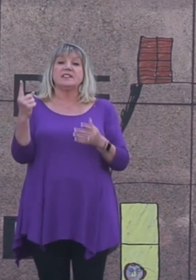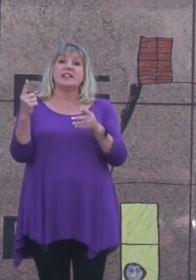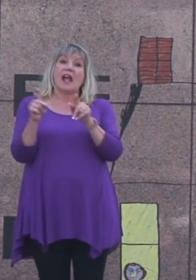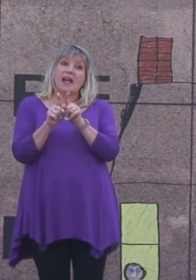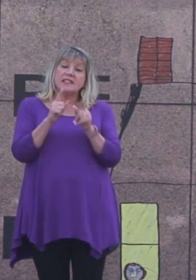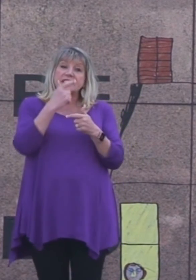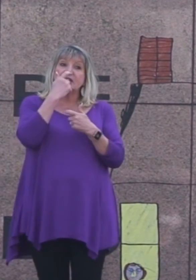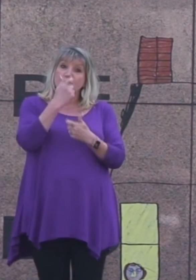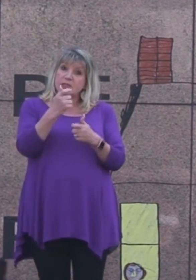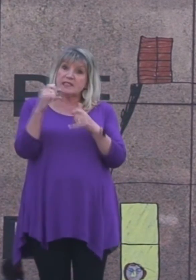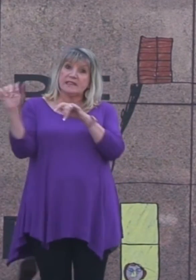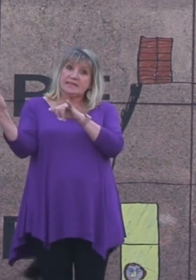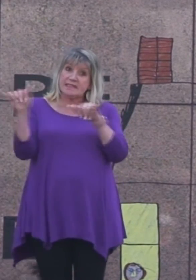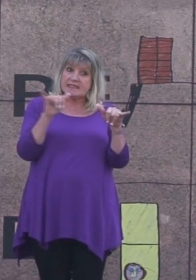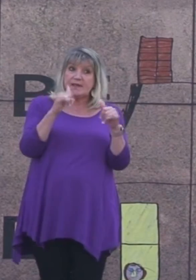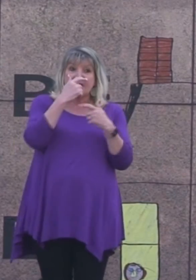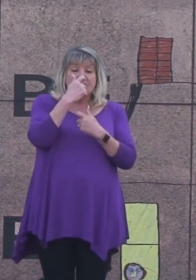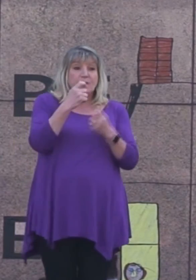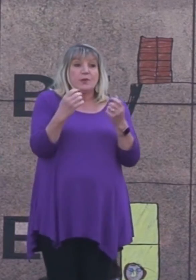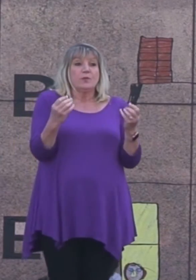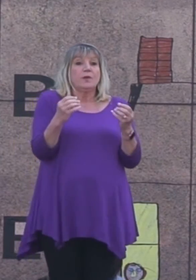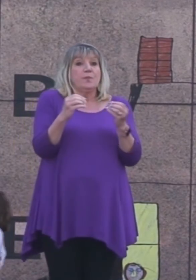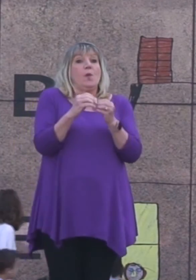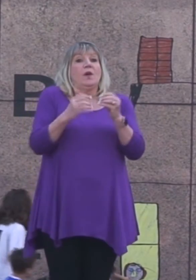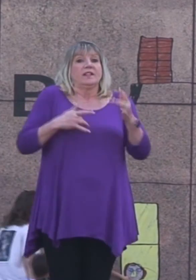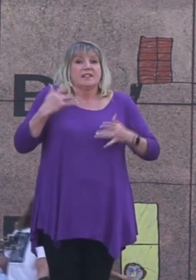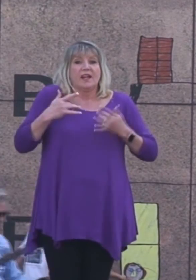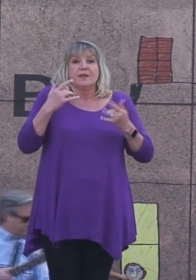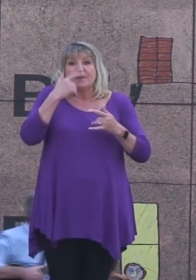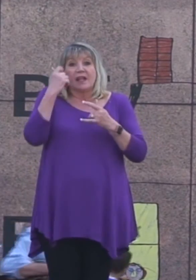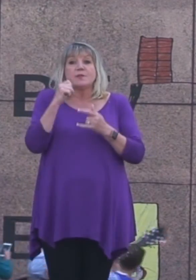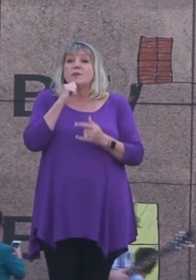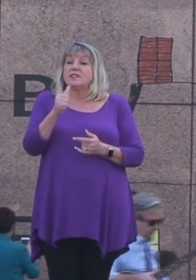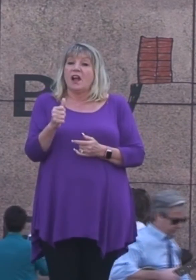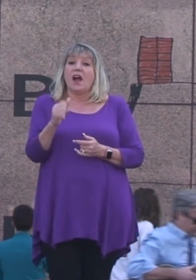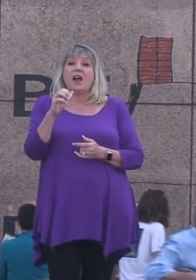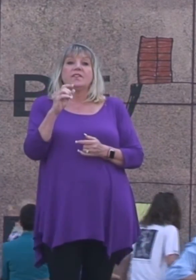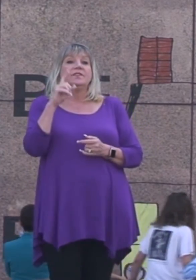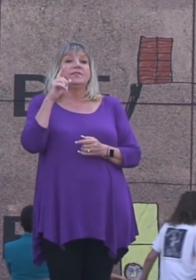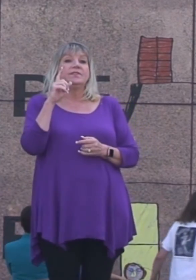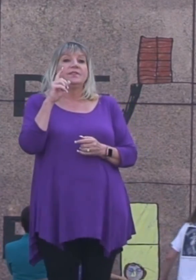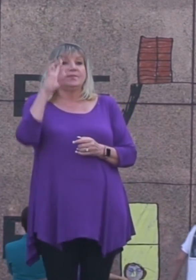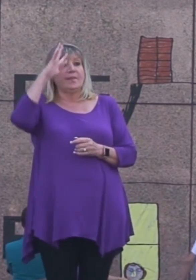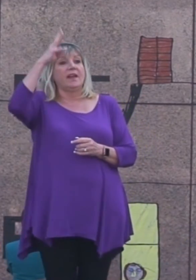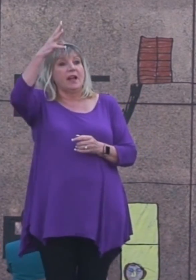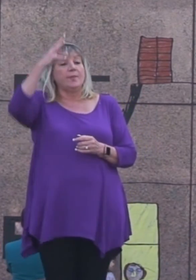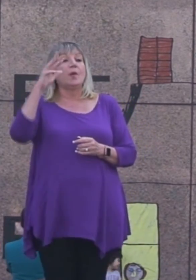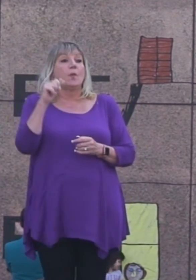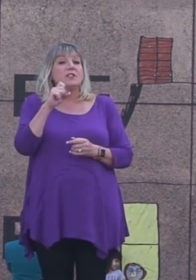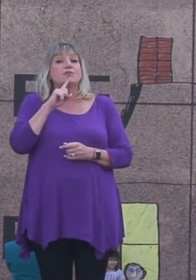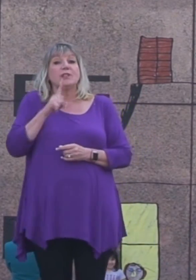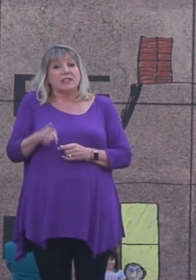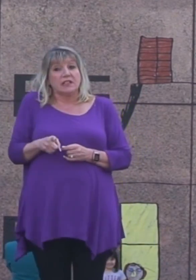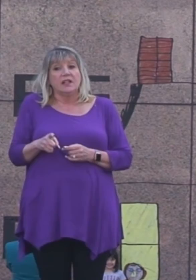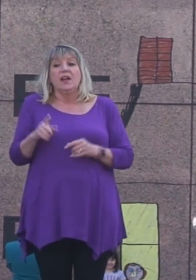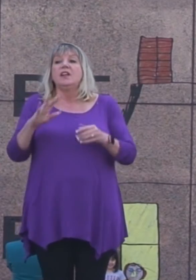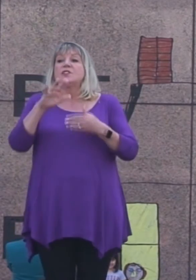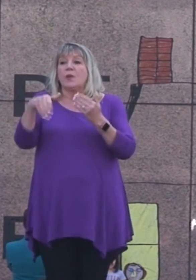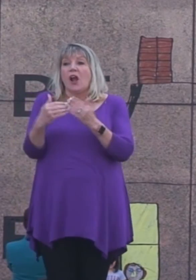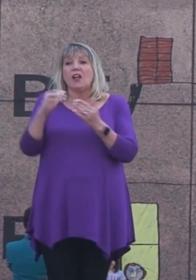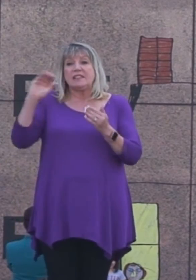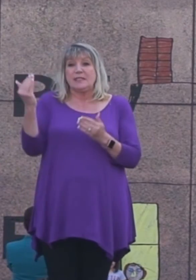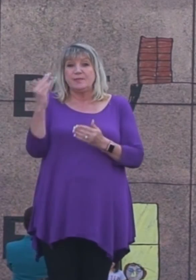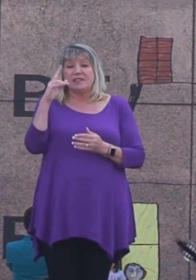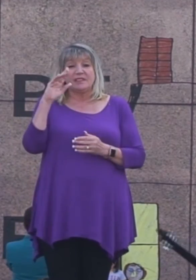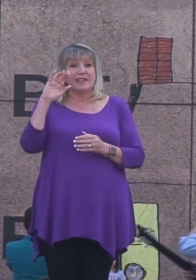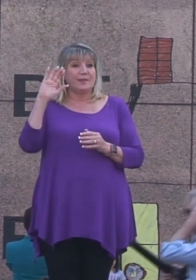as interesting and exciting, maybe more so because it wasn't fiction. It's real. So it almost seems